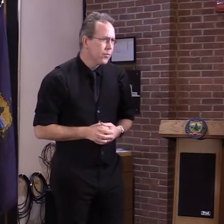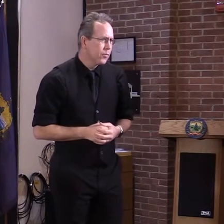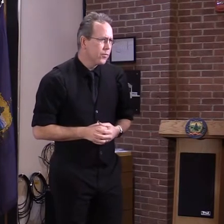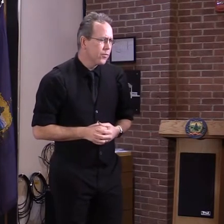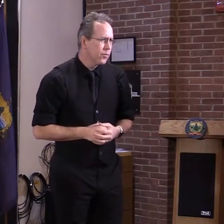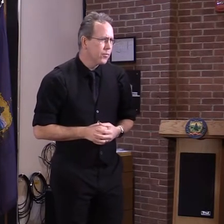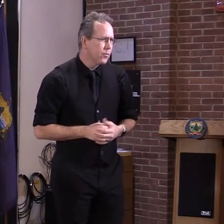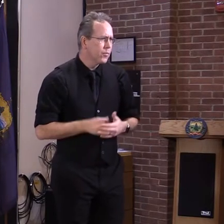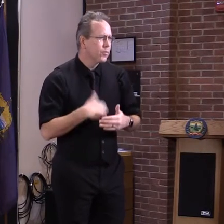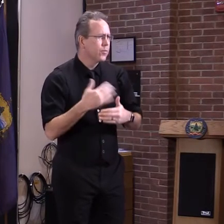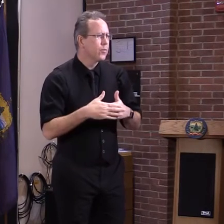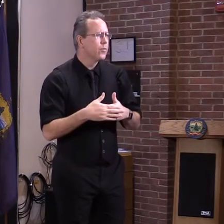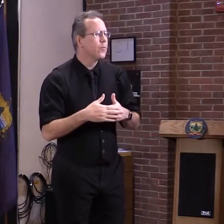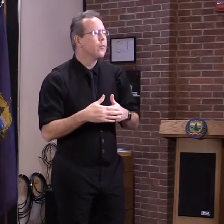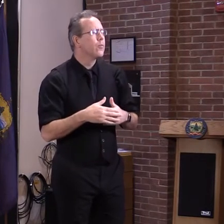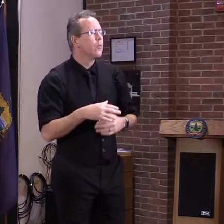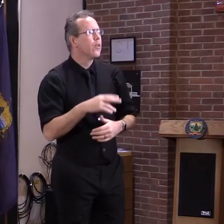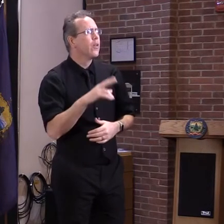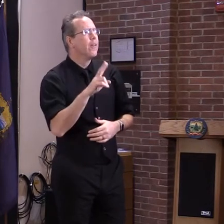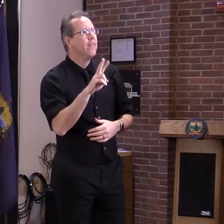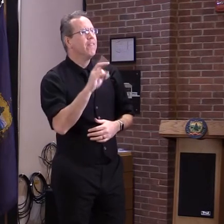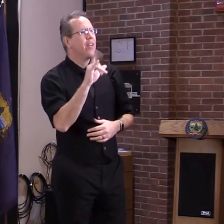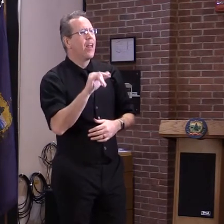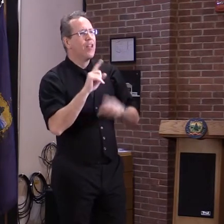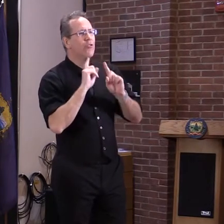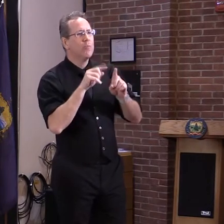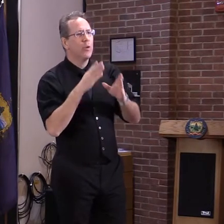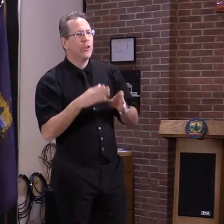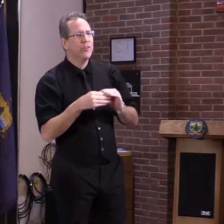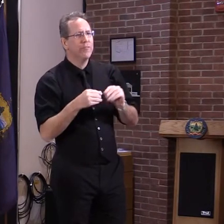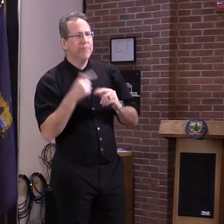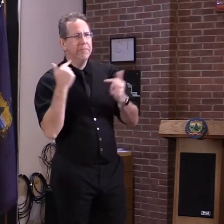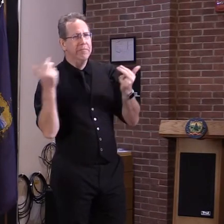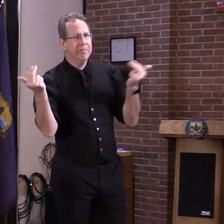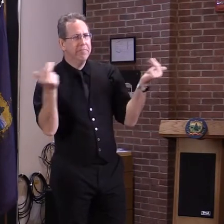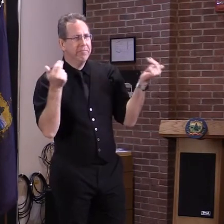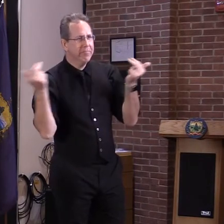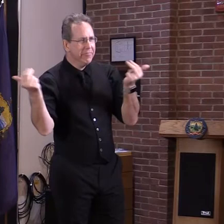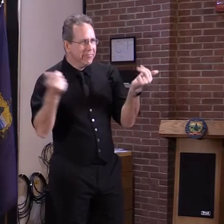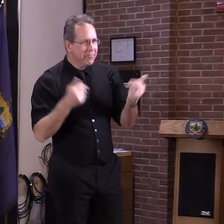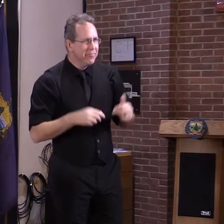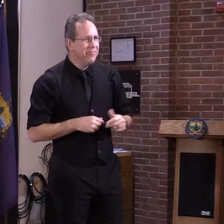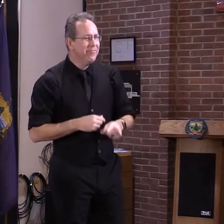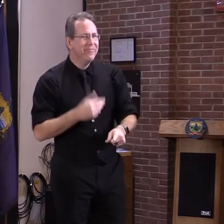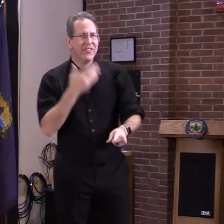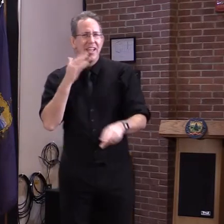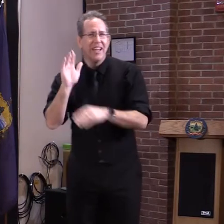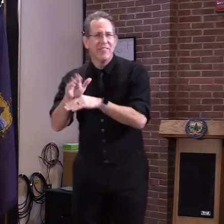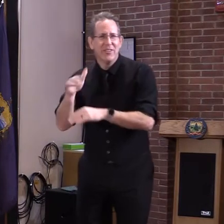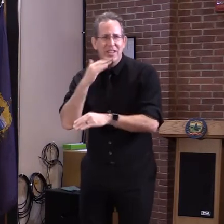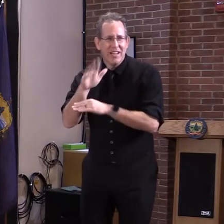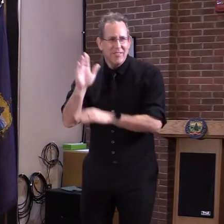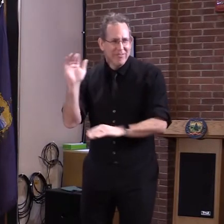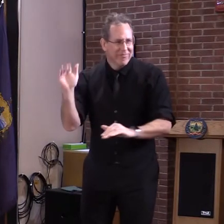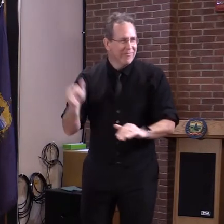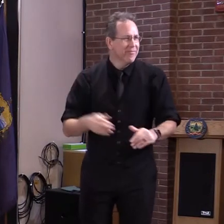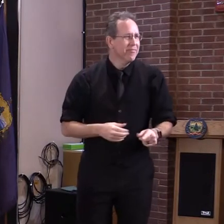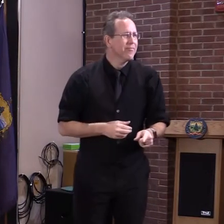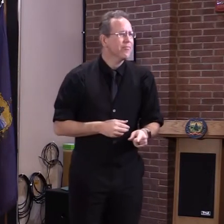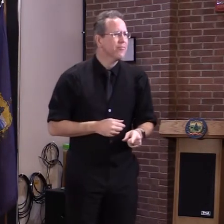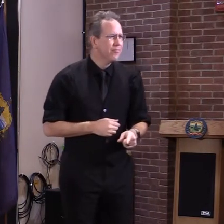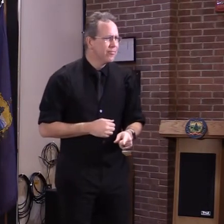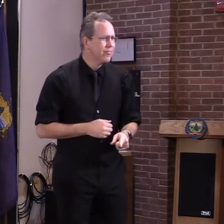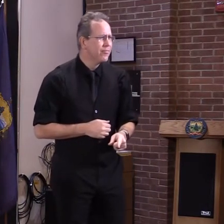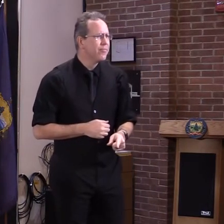Lisa Loomis, The Valley Reporter. Good afternoon. This question is for Deputy Secretary Samuelson, or